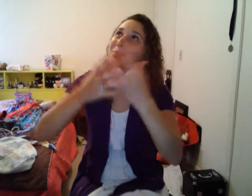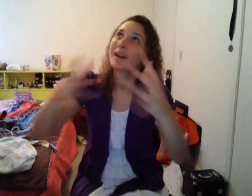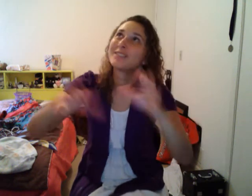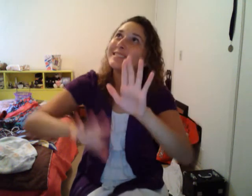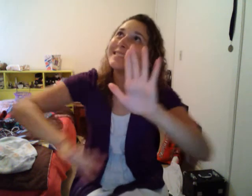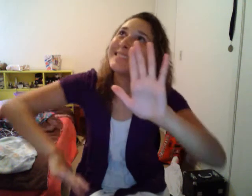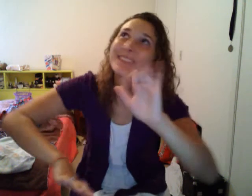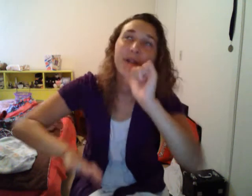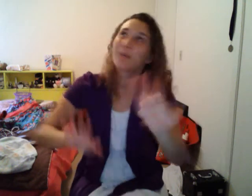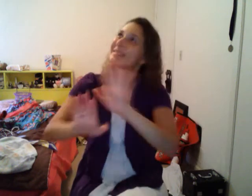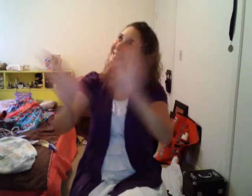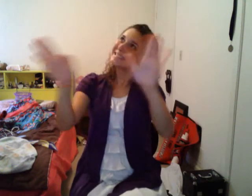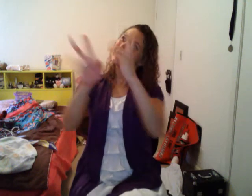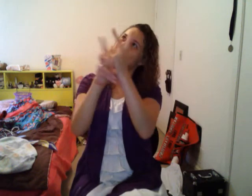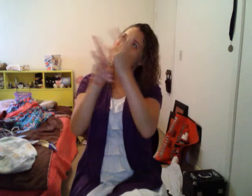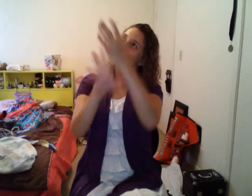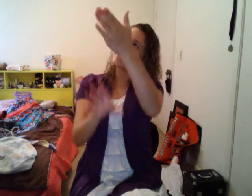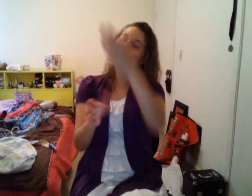What? How many wouldn't?